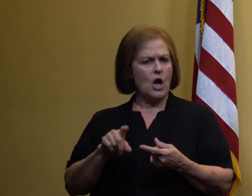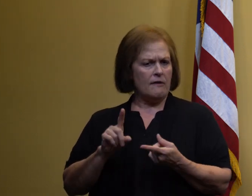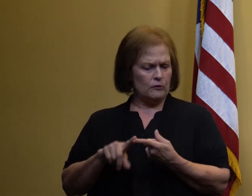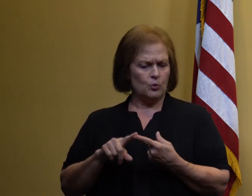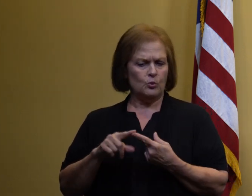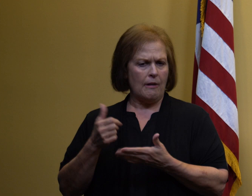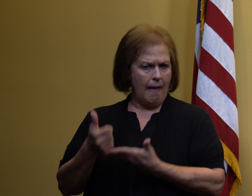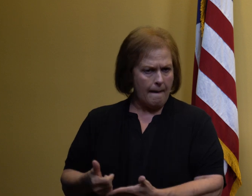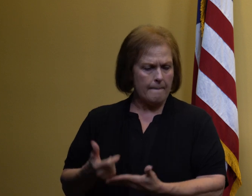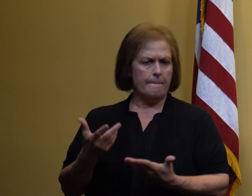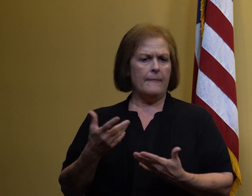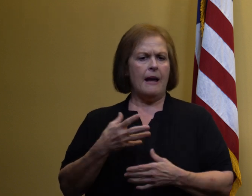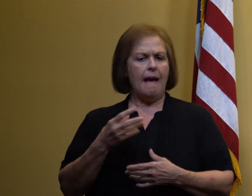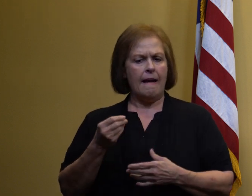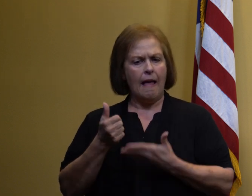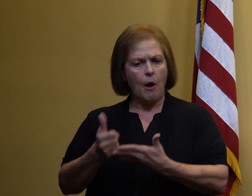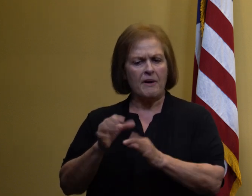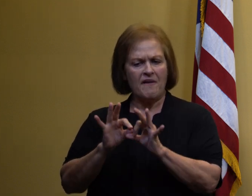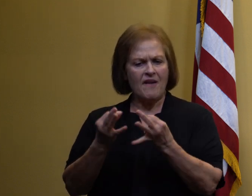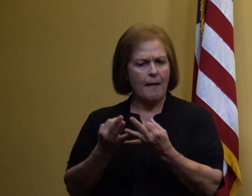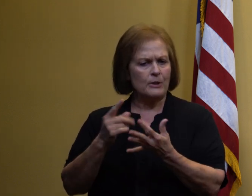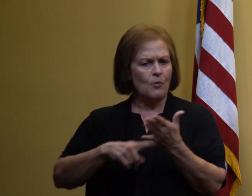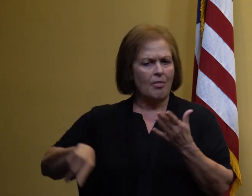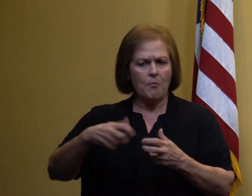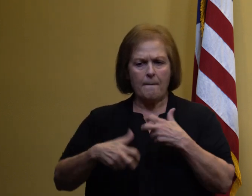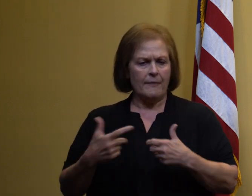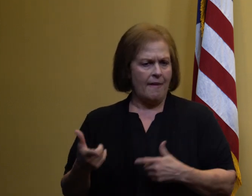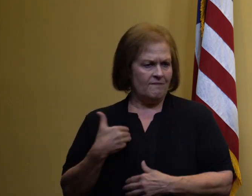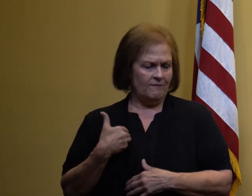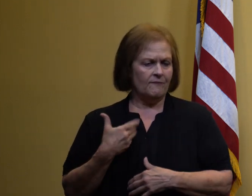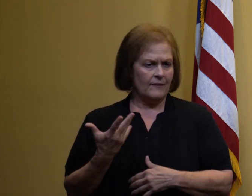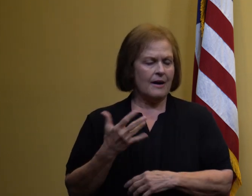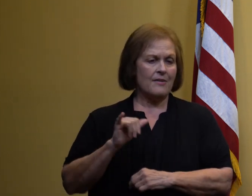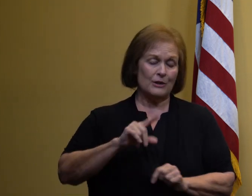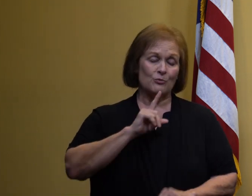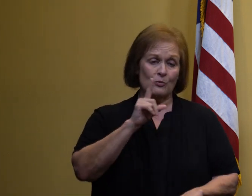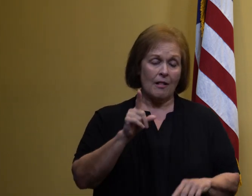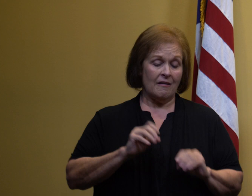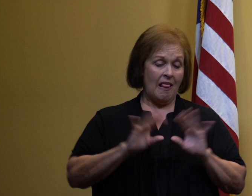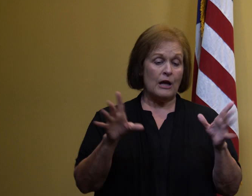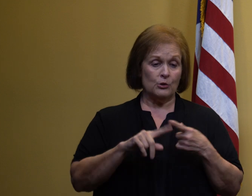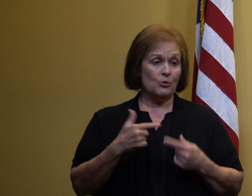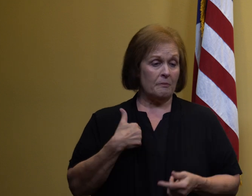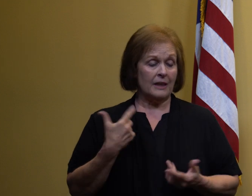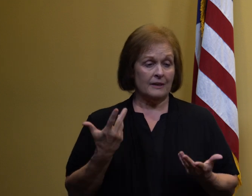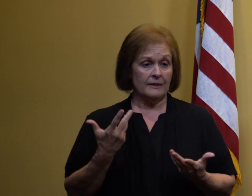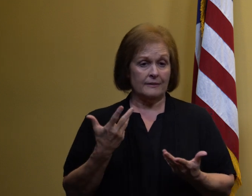our families and what they face every single day. And this has just become very clear to